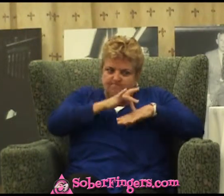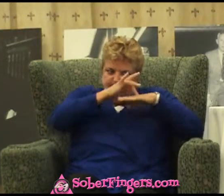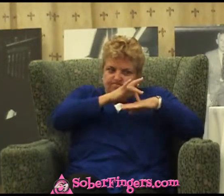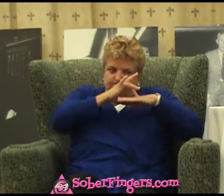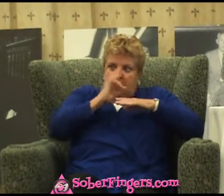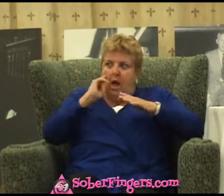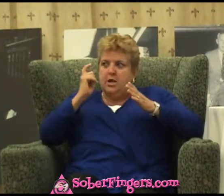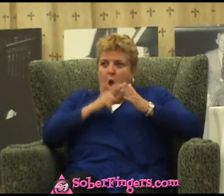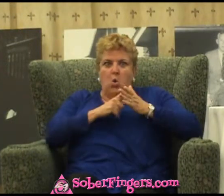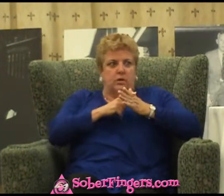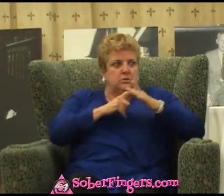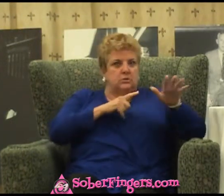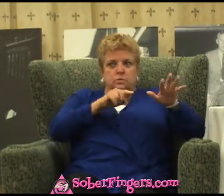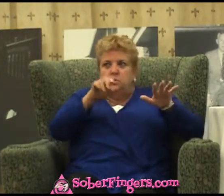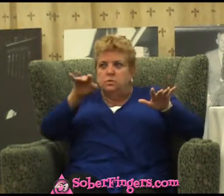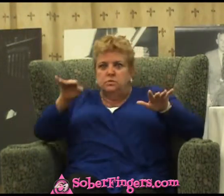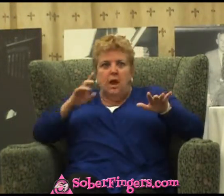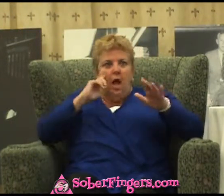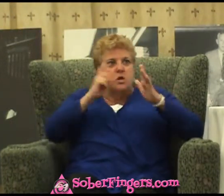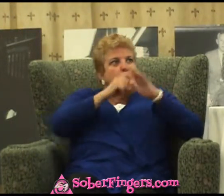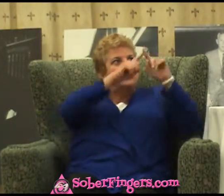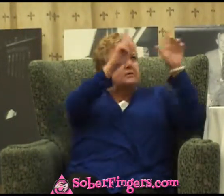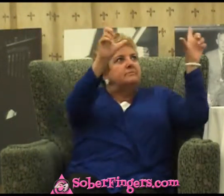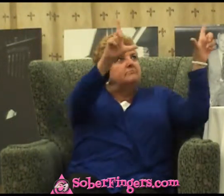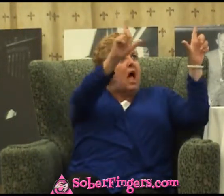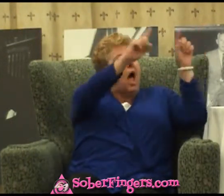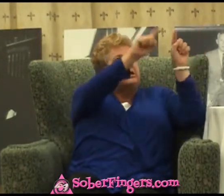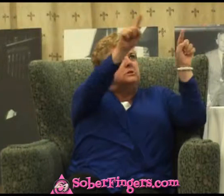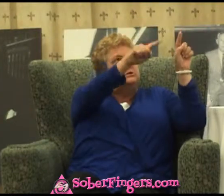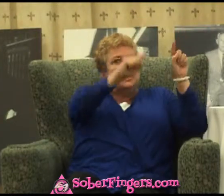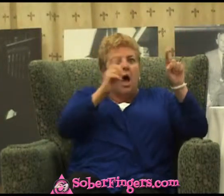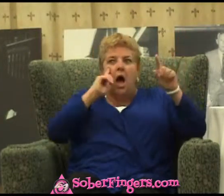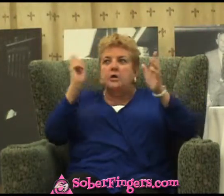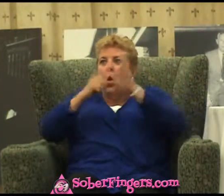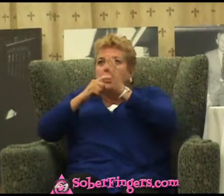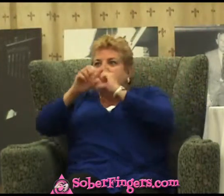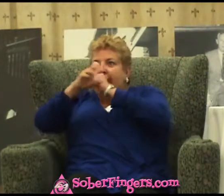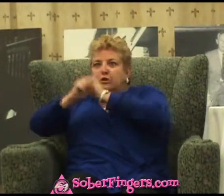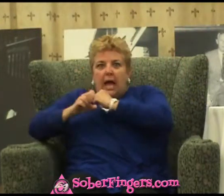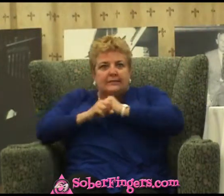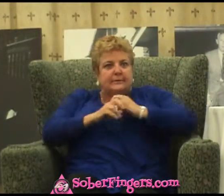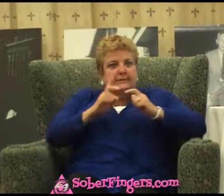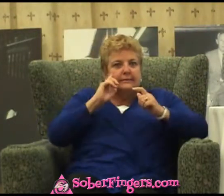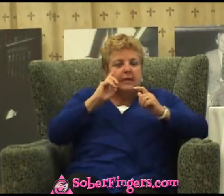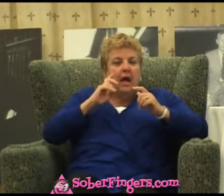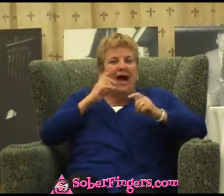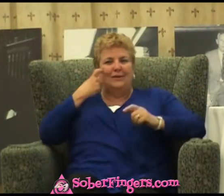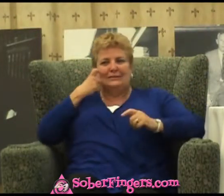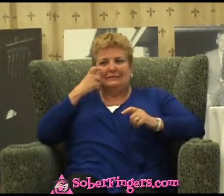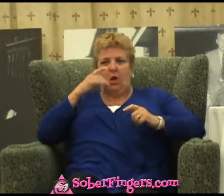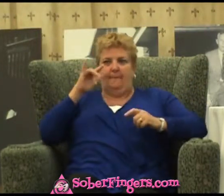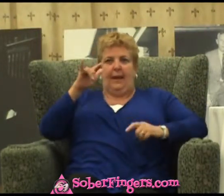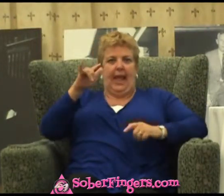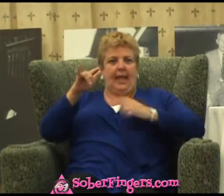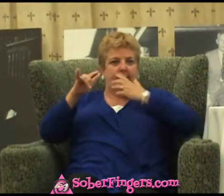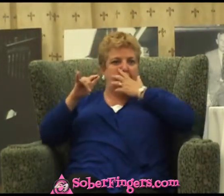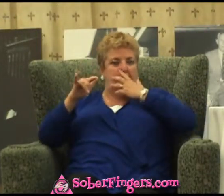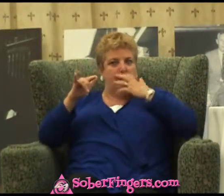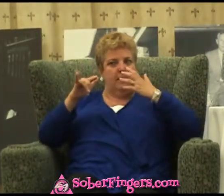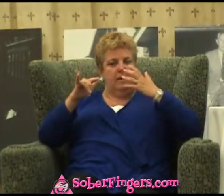I notice billboards. I notice ads. I was on a plane. I'm on planes a lot, but I notice what